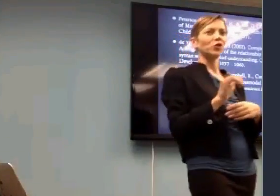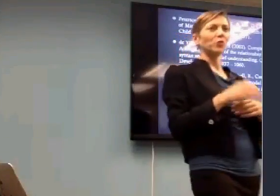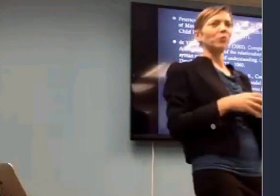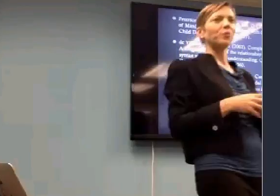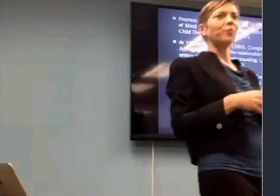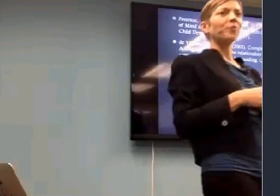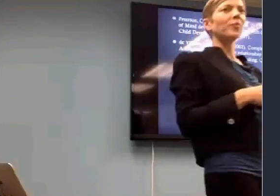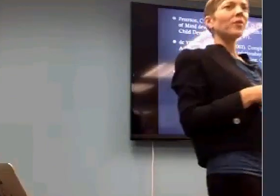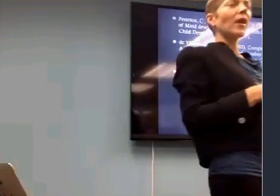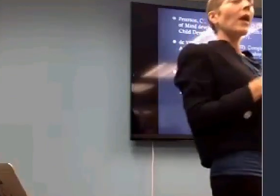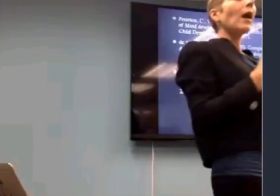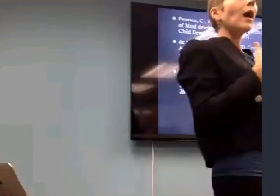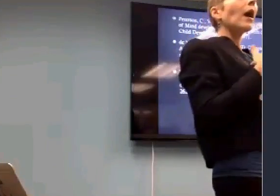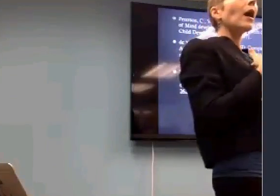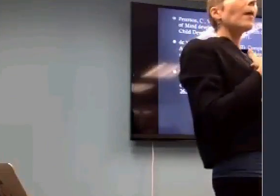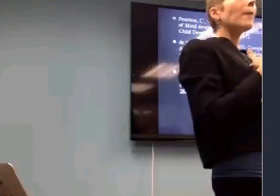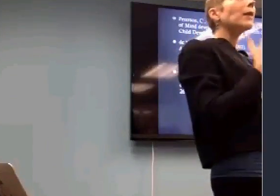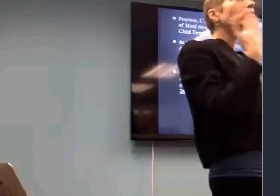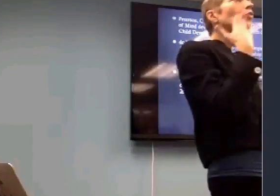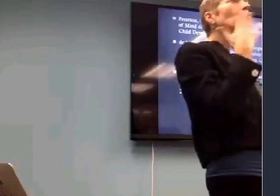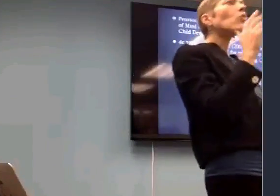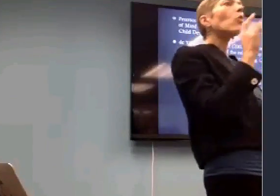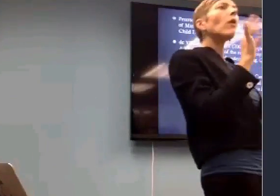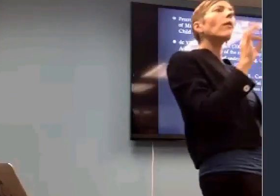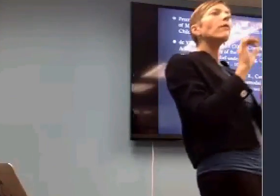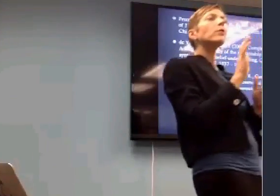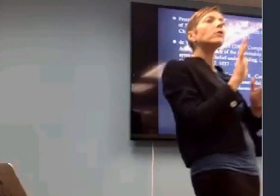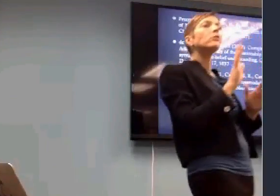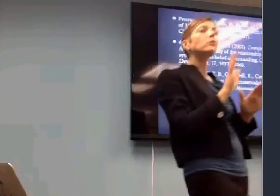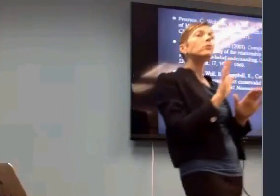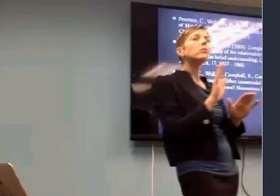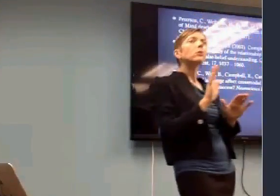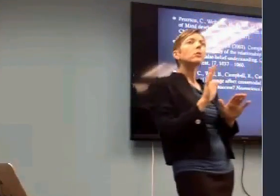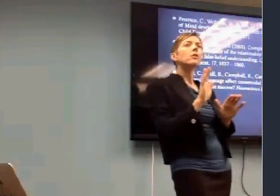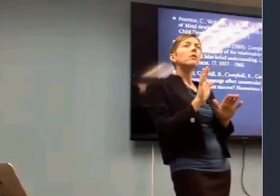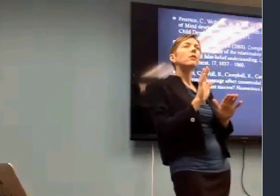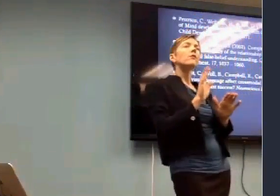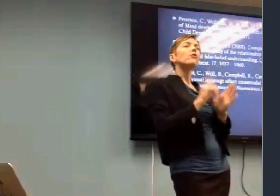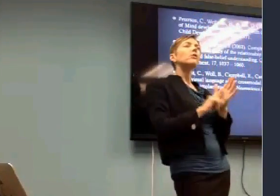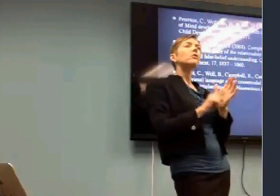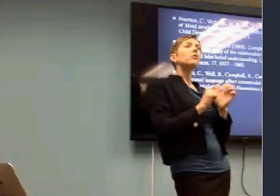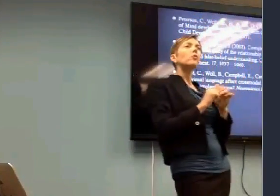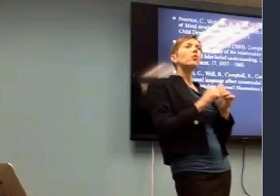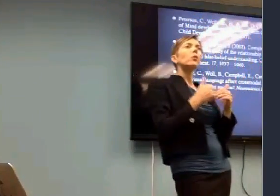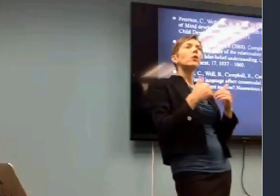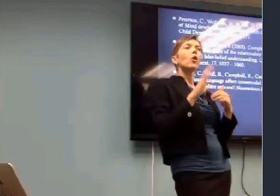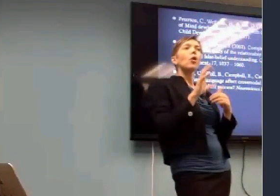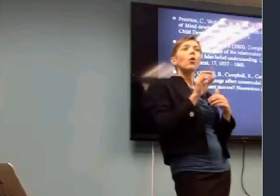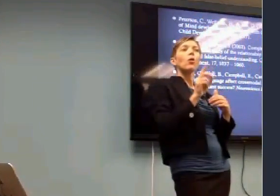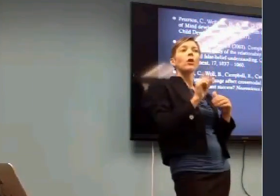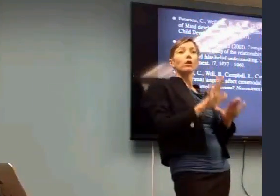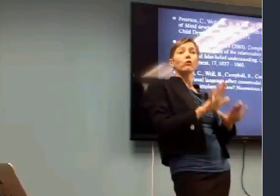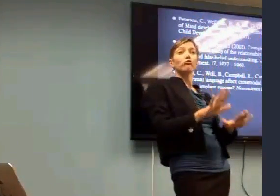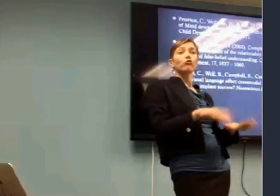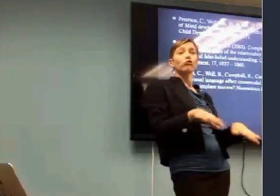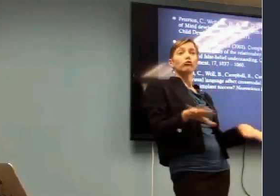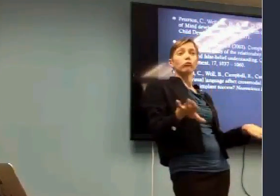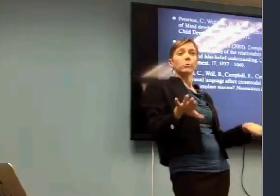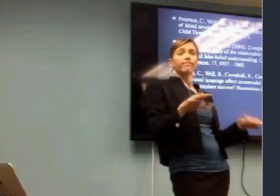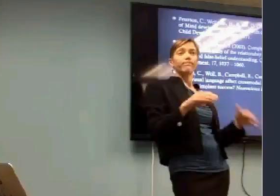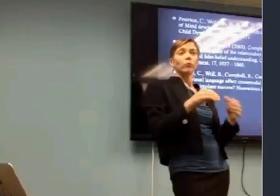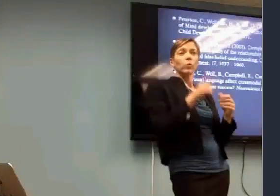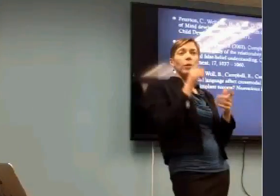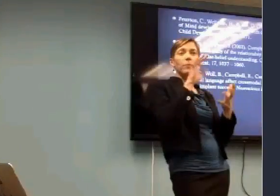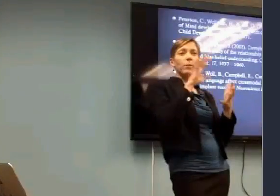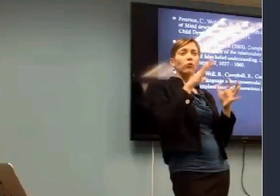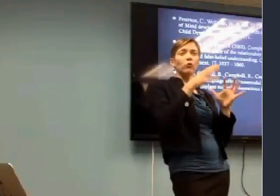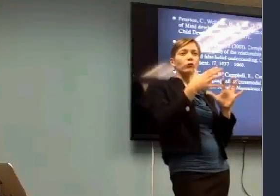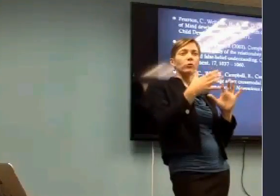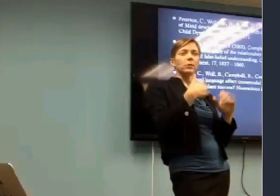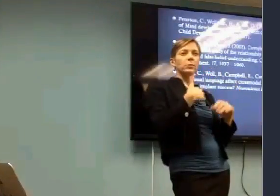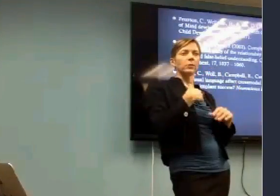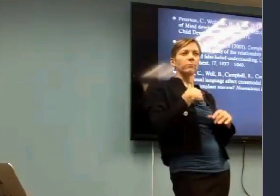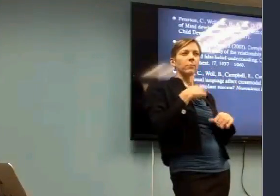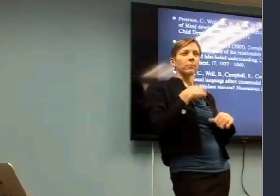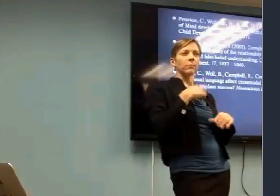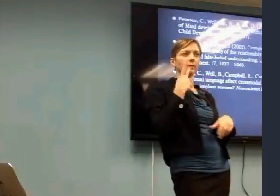of tasks would help us to answer these types of questions. I don't know if there has been any research with CODA children